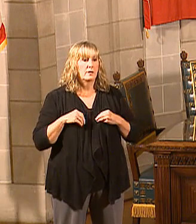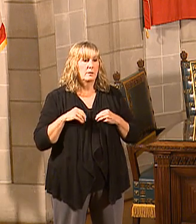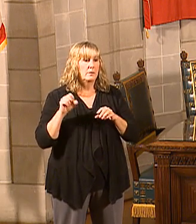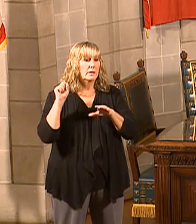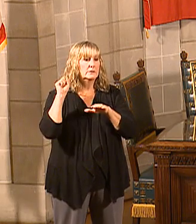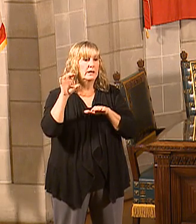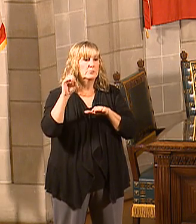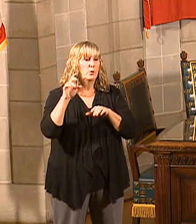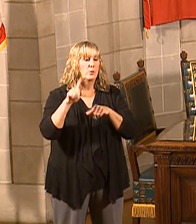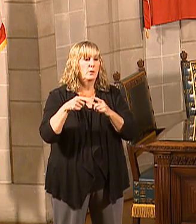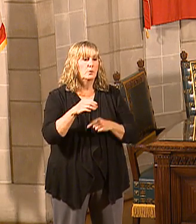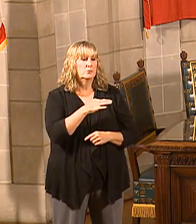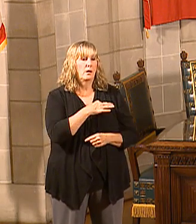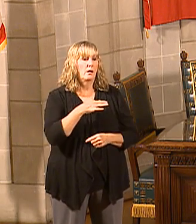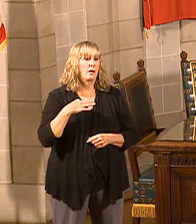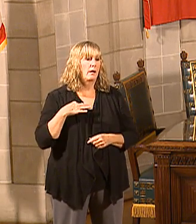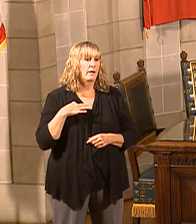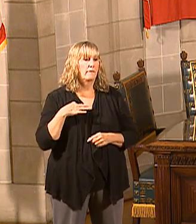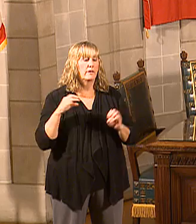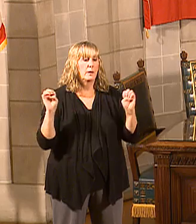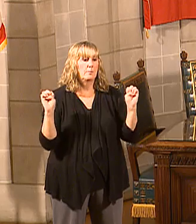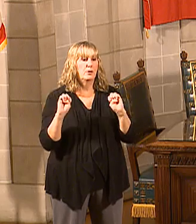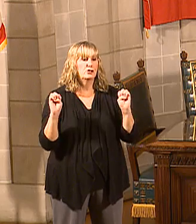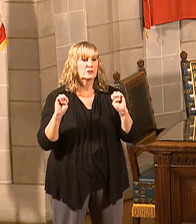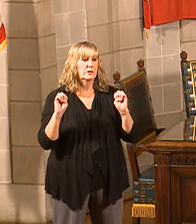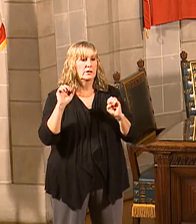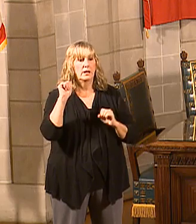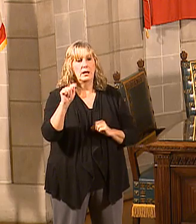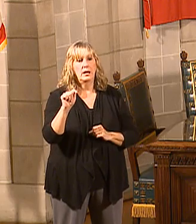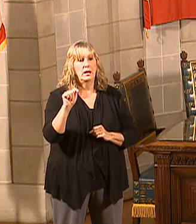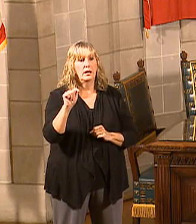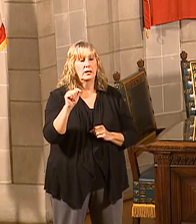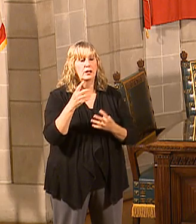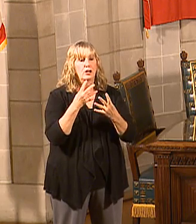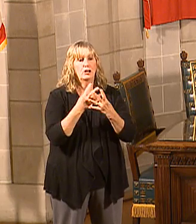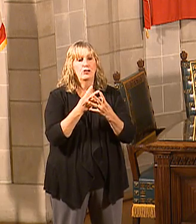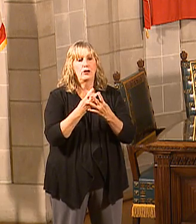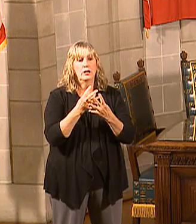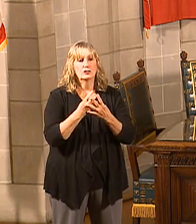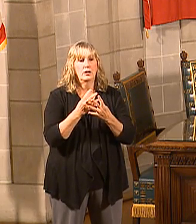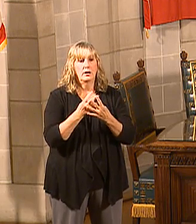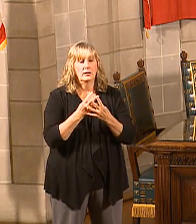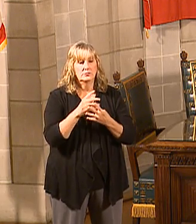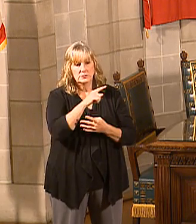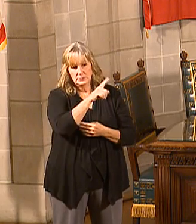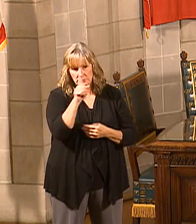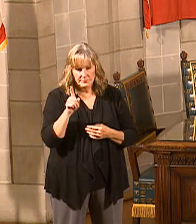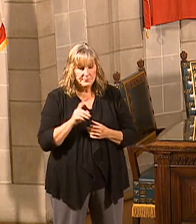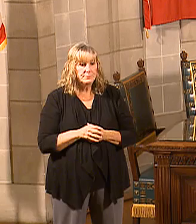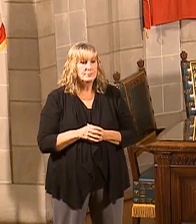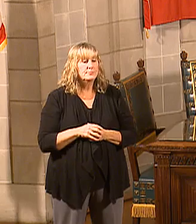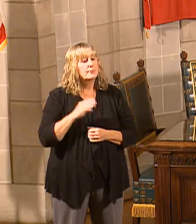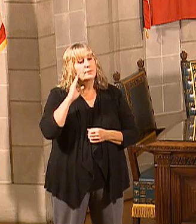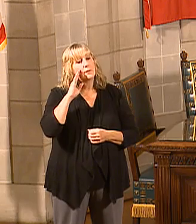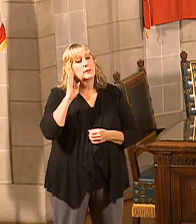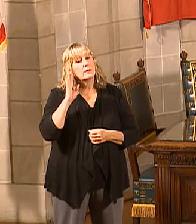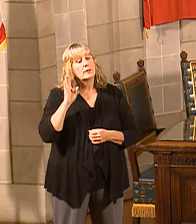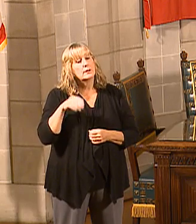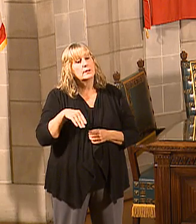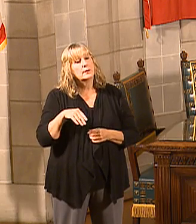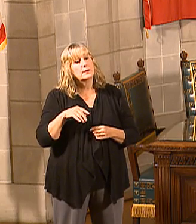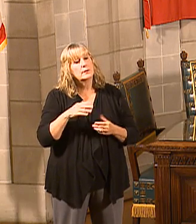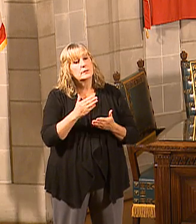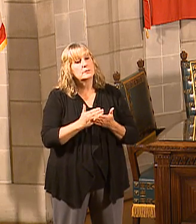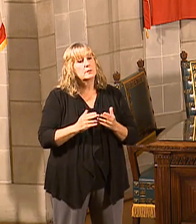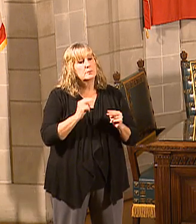the staffing crisis at the Department of Corrections. And I know there's been